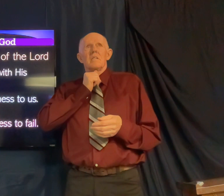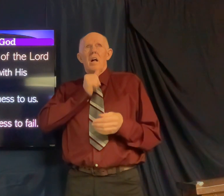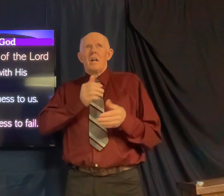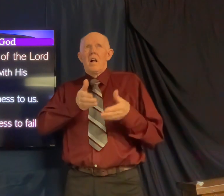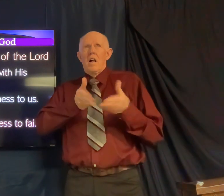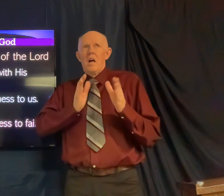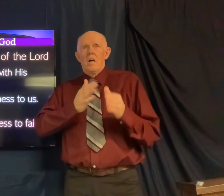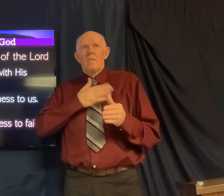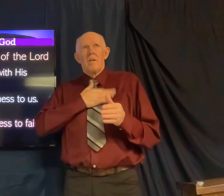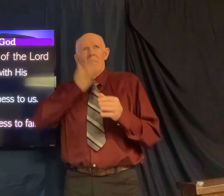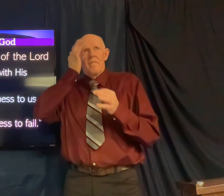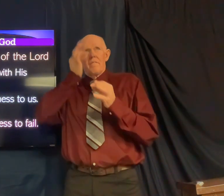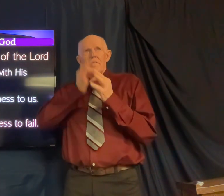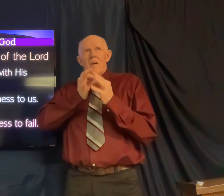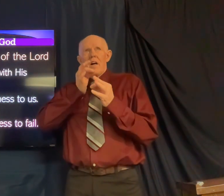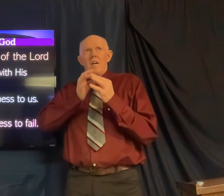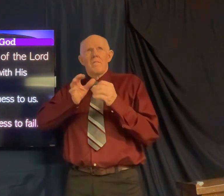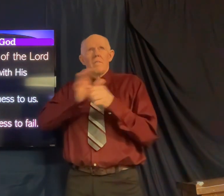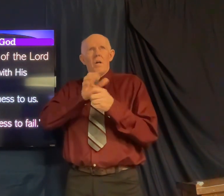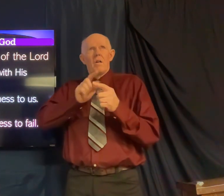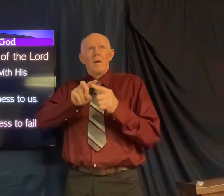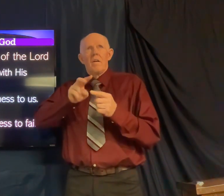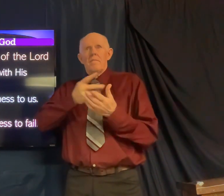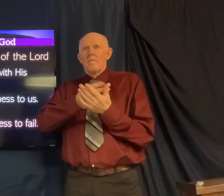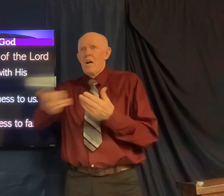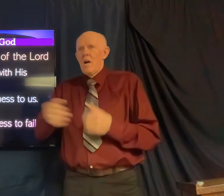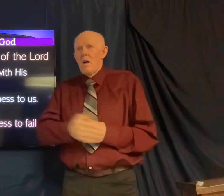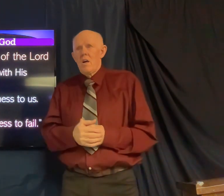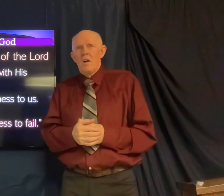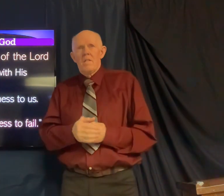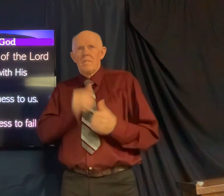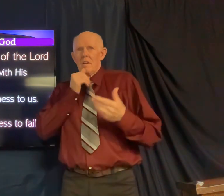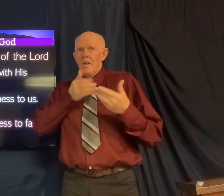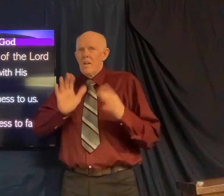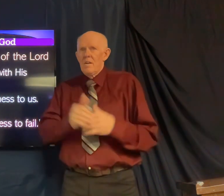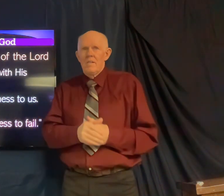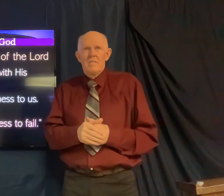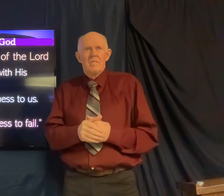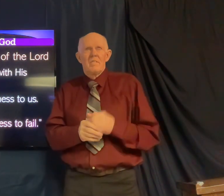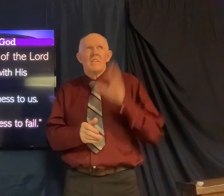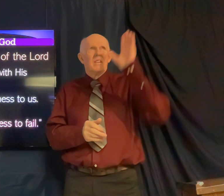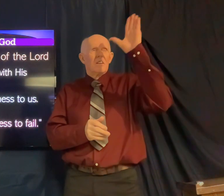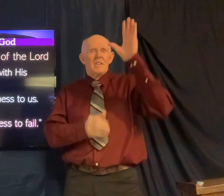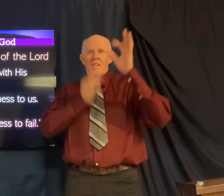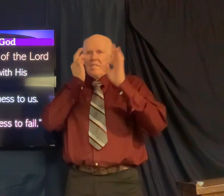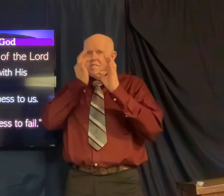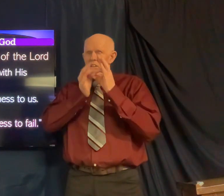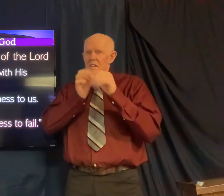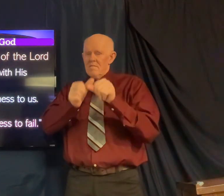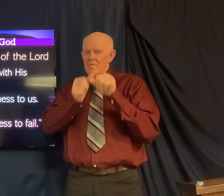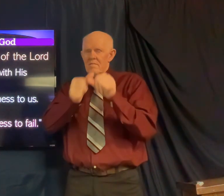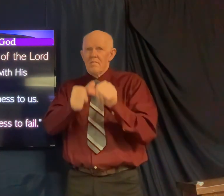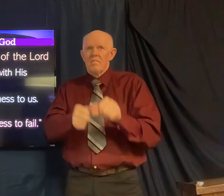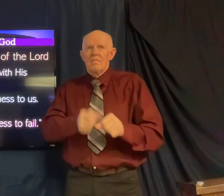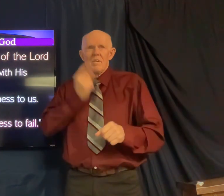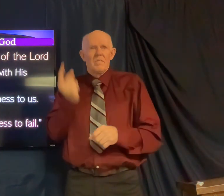He says, I will not allow my faithfulness to fail. He doesn't allow that. God is